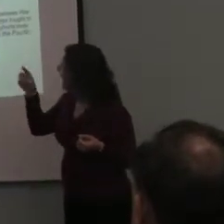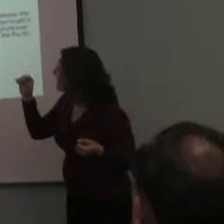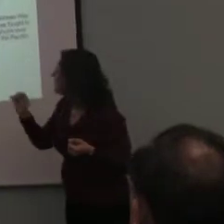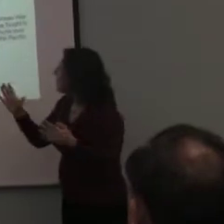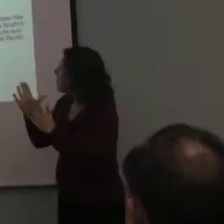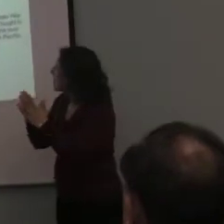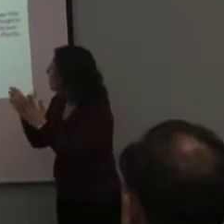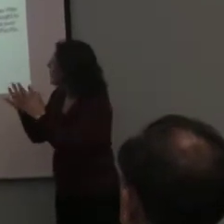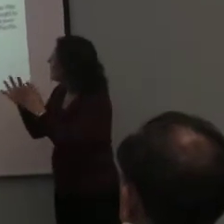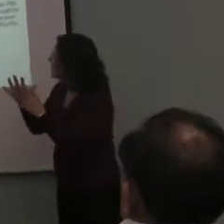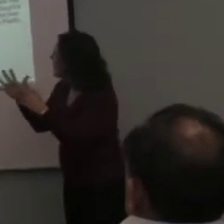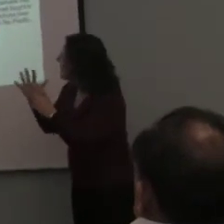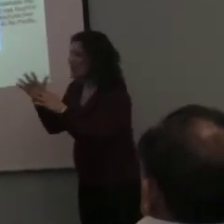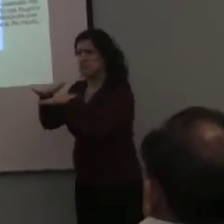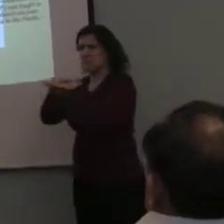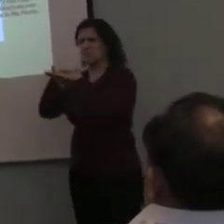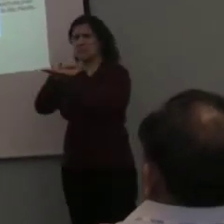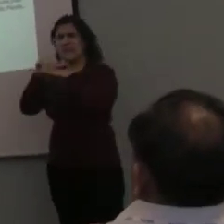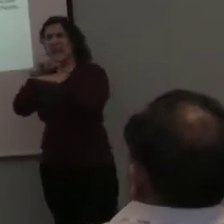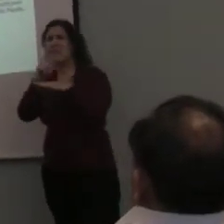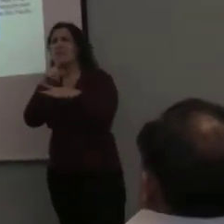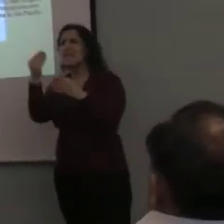published.